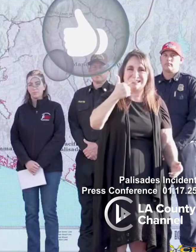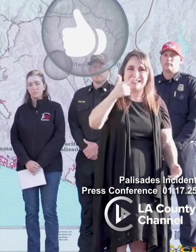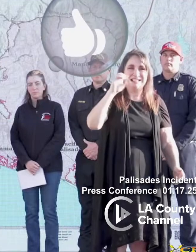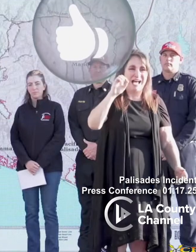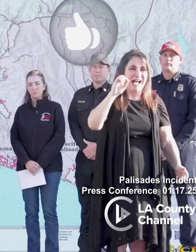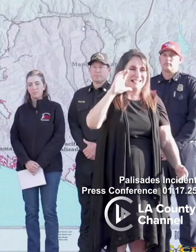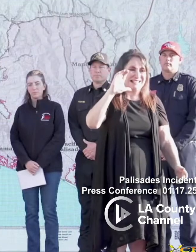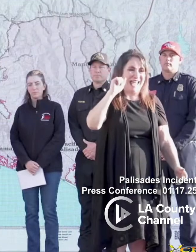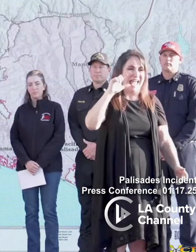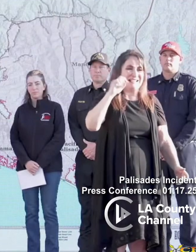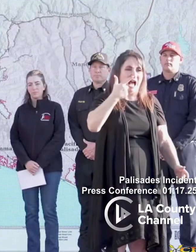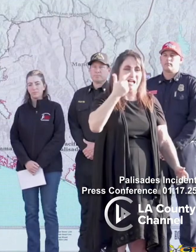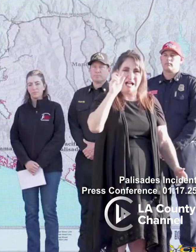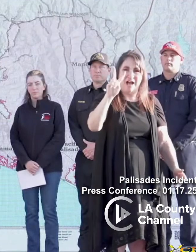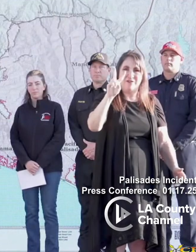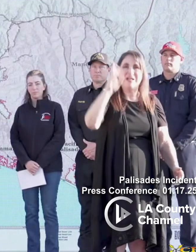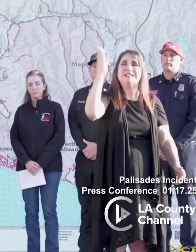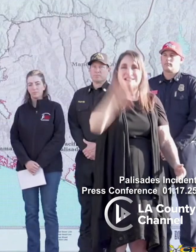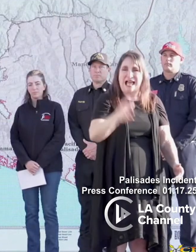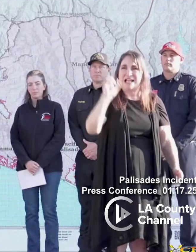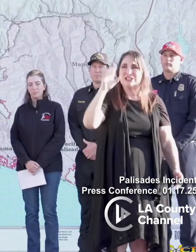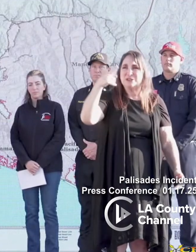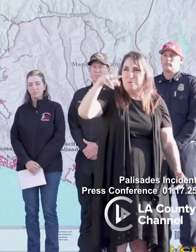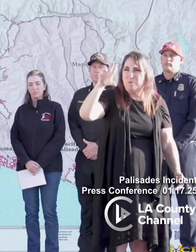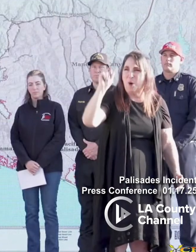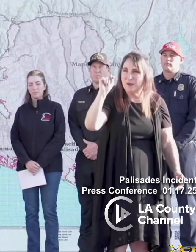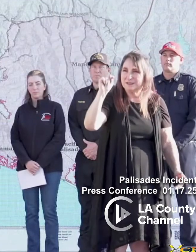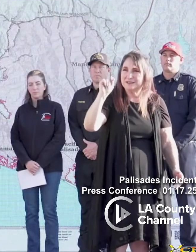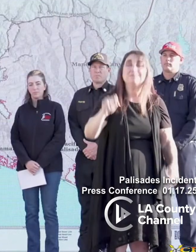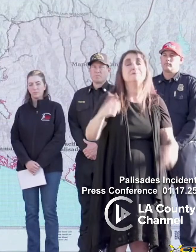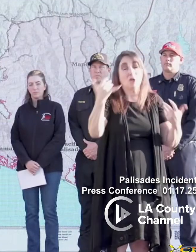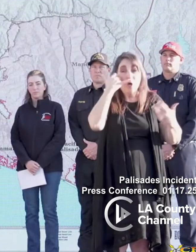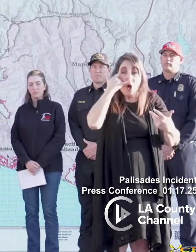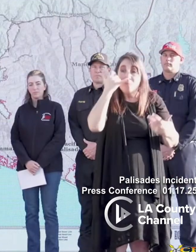oag.ca.gov/report. If you prefer to call, the 800 number is